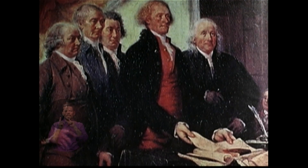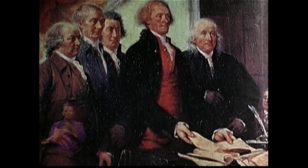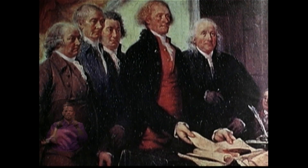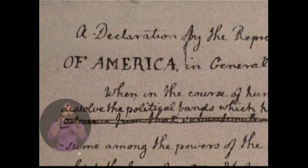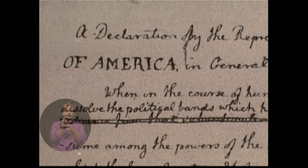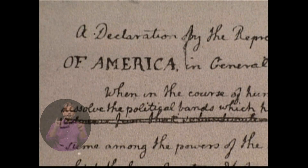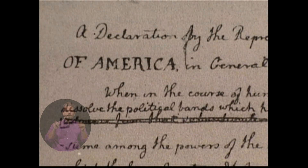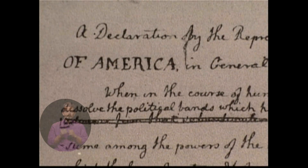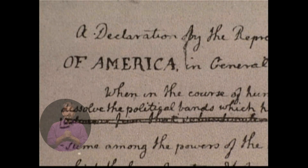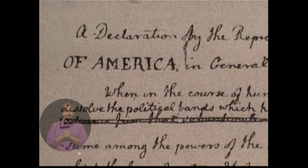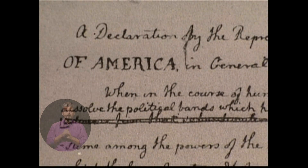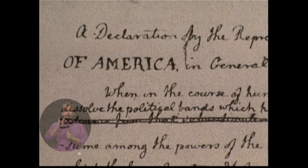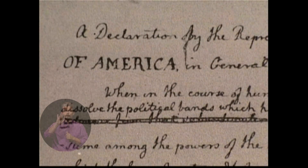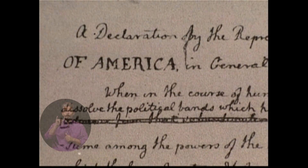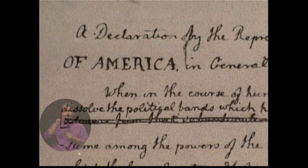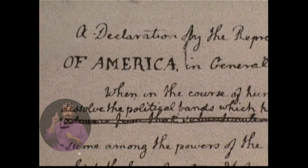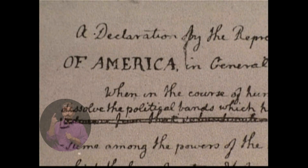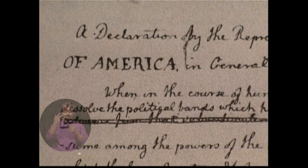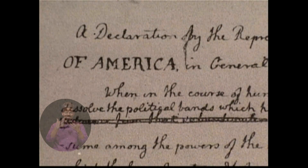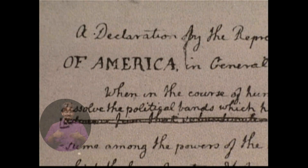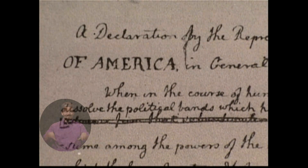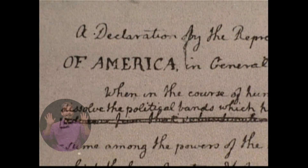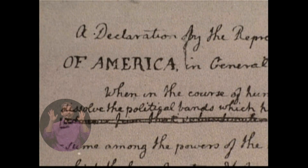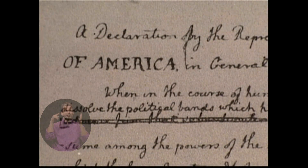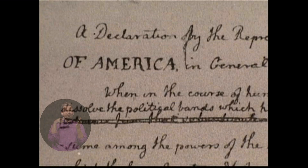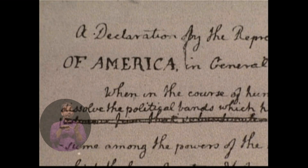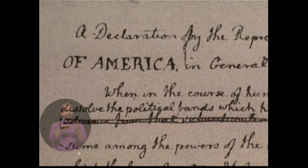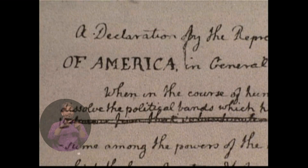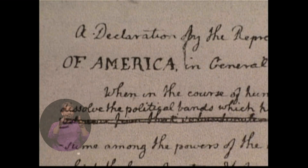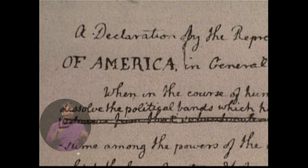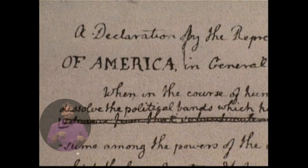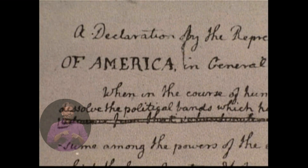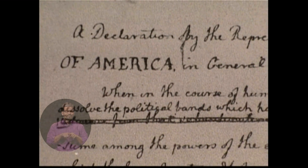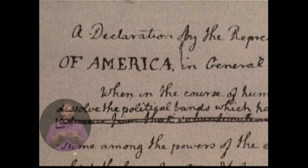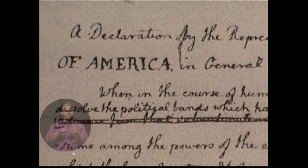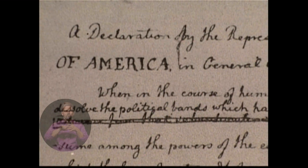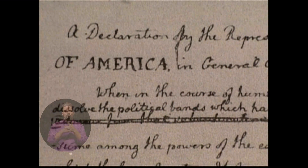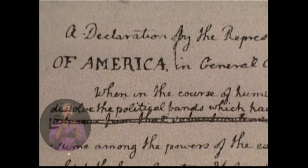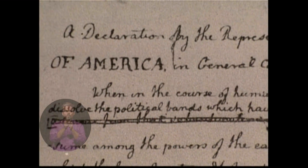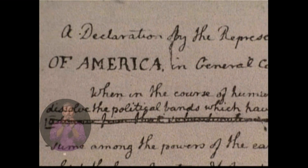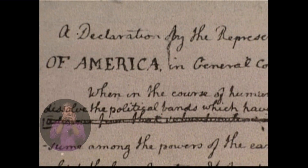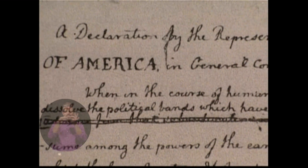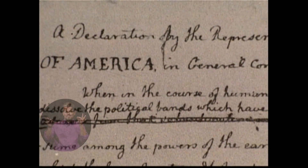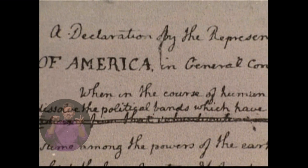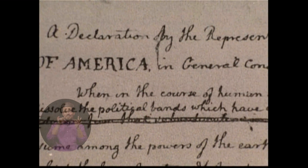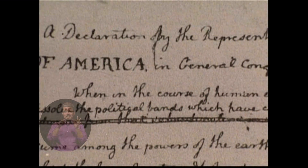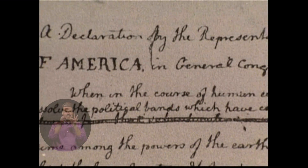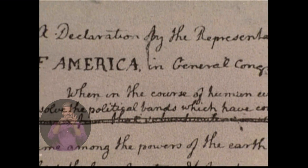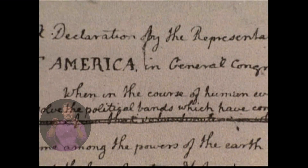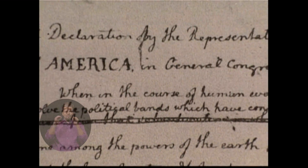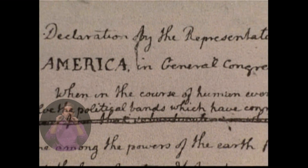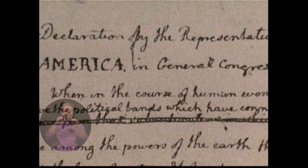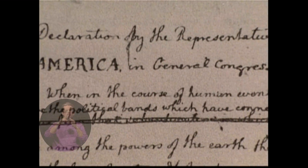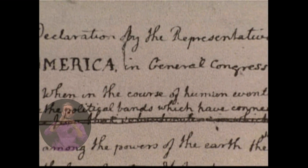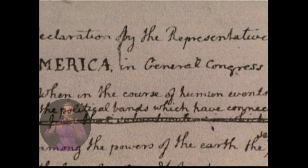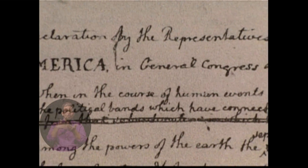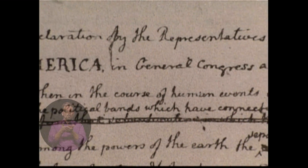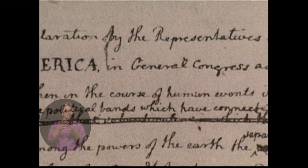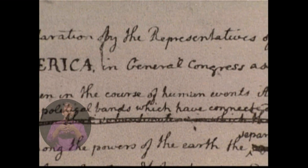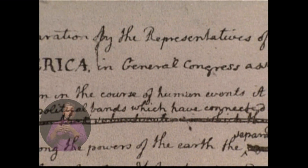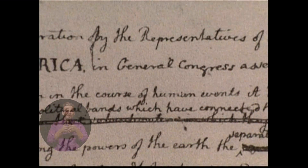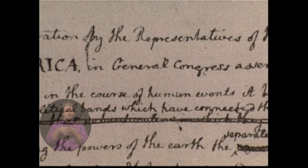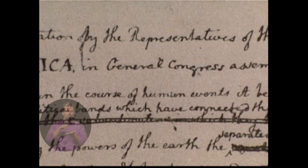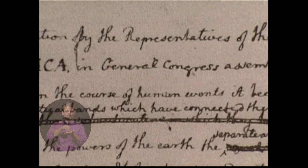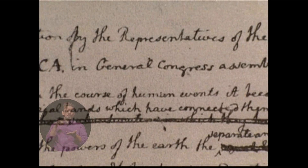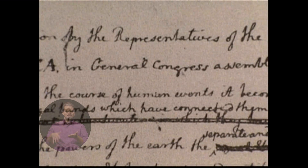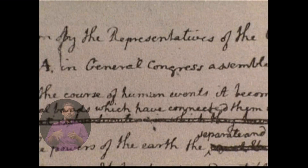By July 1st, they had a document that began with soaring phrases now taught to every American student. When, in